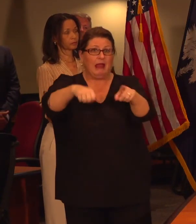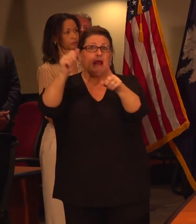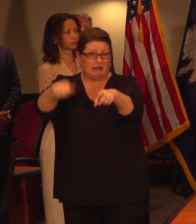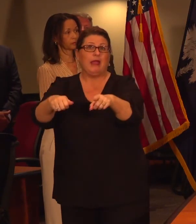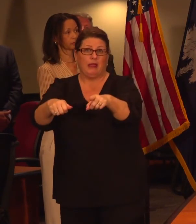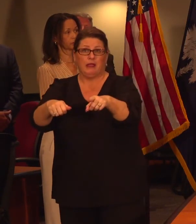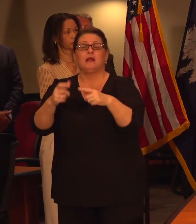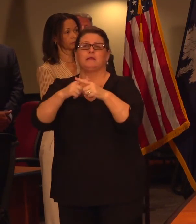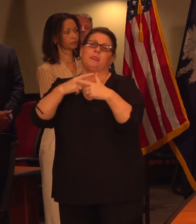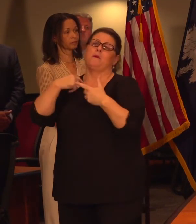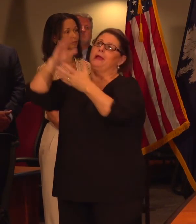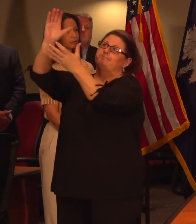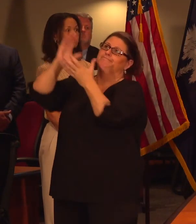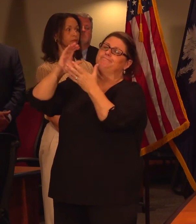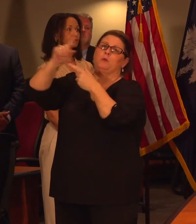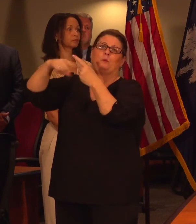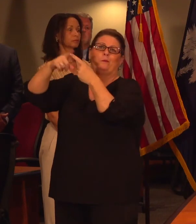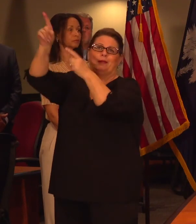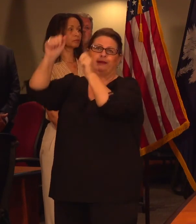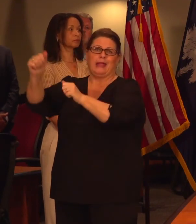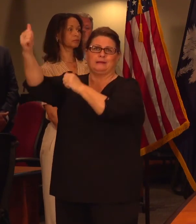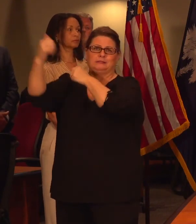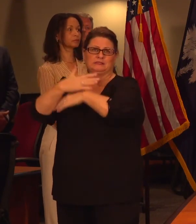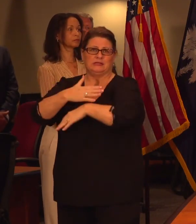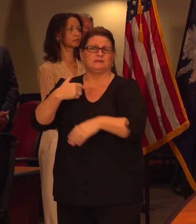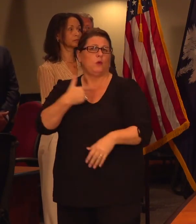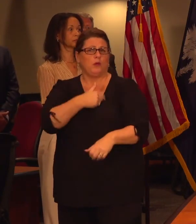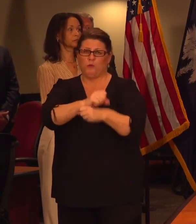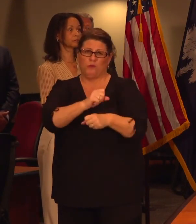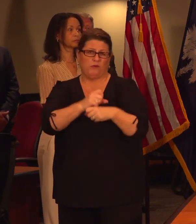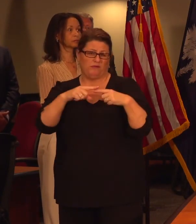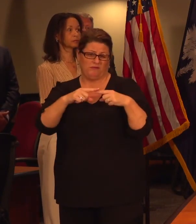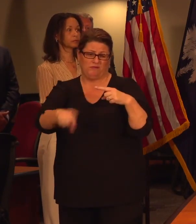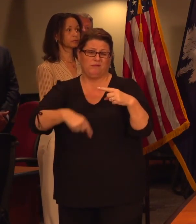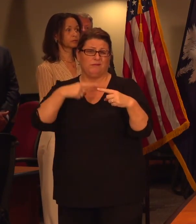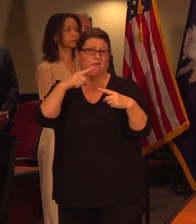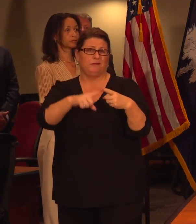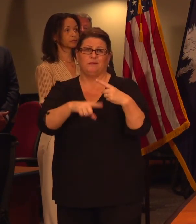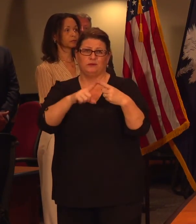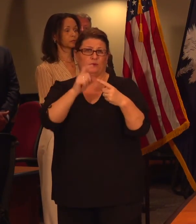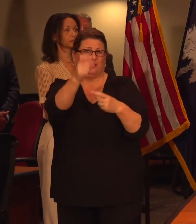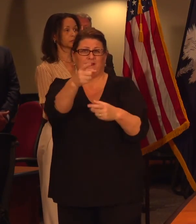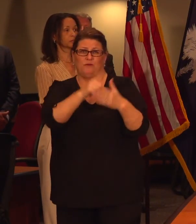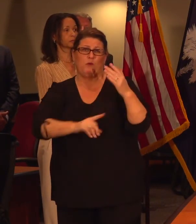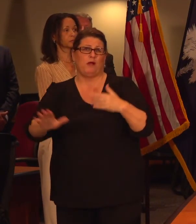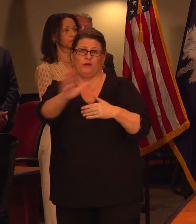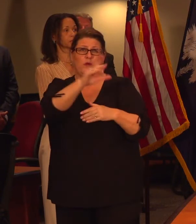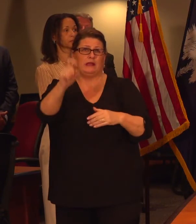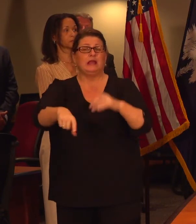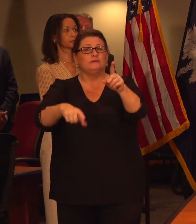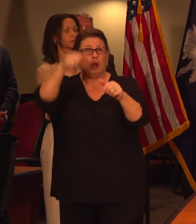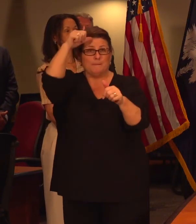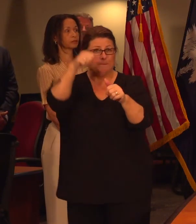federal government. So I assure you that our team is working around the clock to see that whatever we need, we get. You remember a year or so